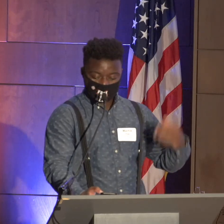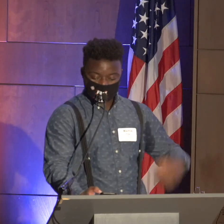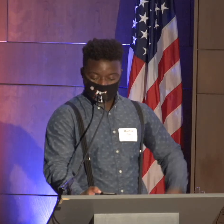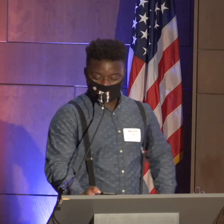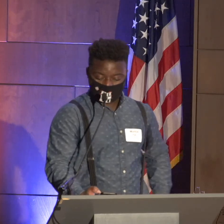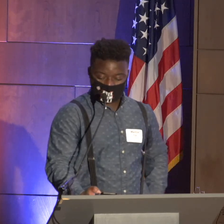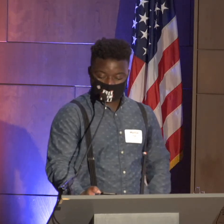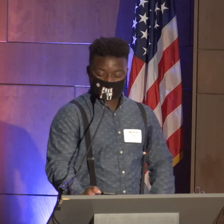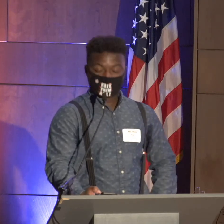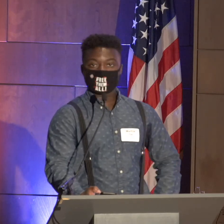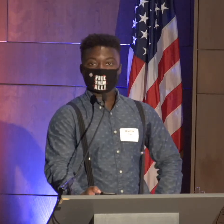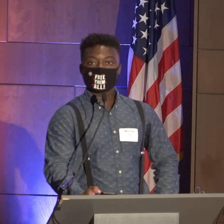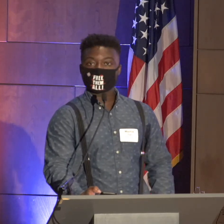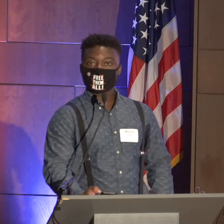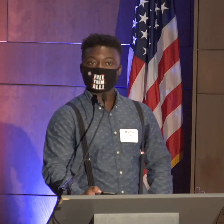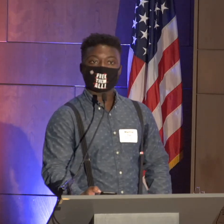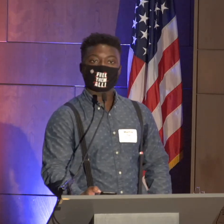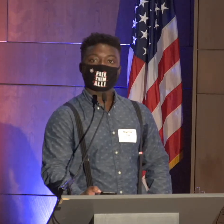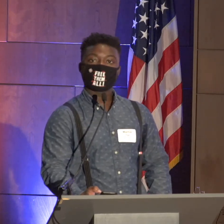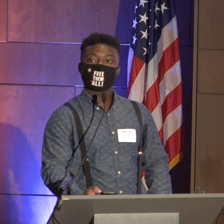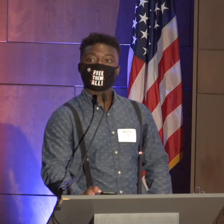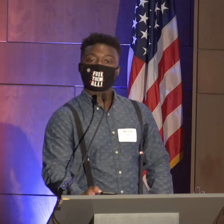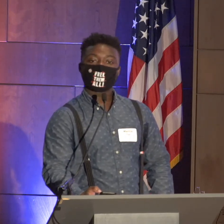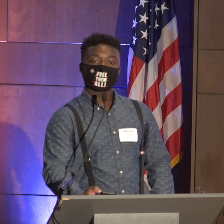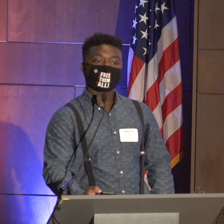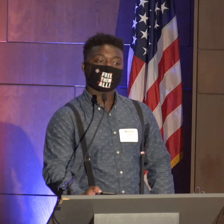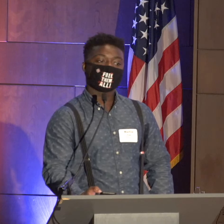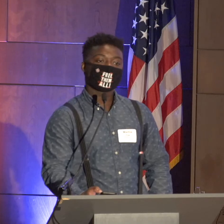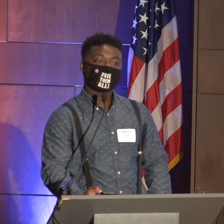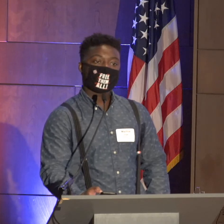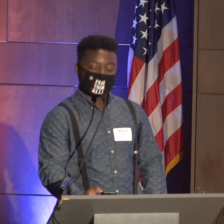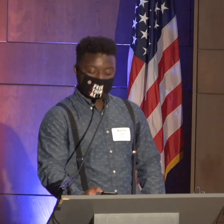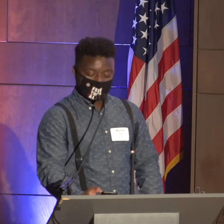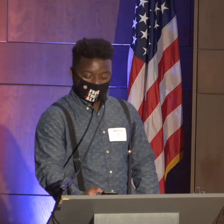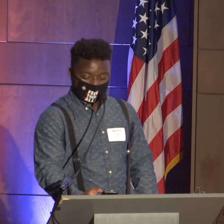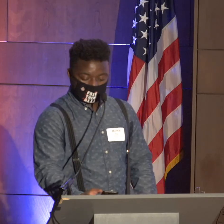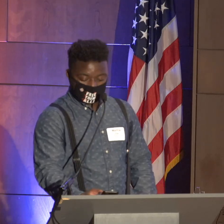There's things called restorative justice that might be more helpful, I think.